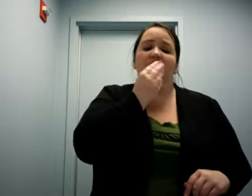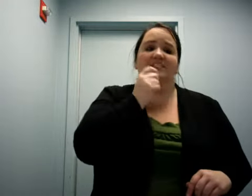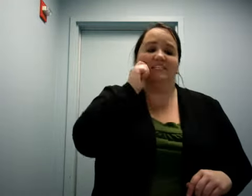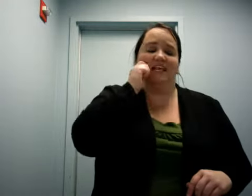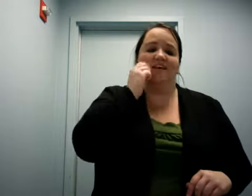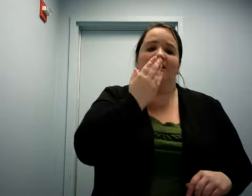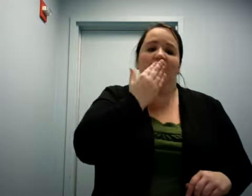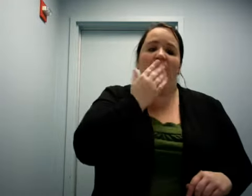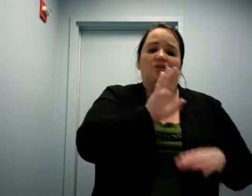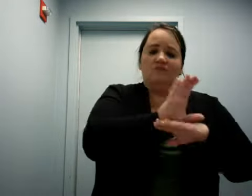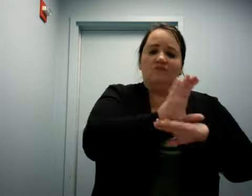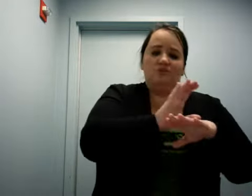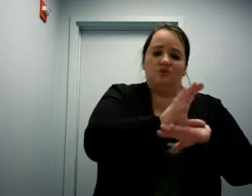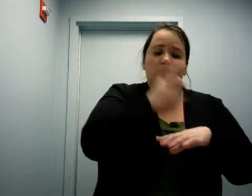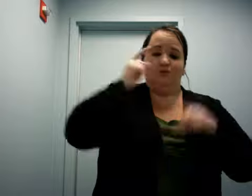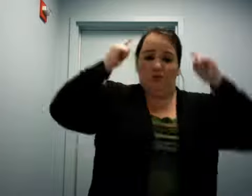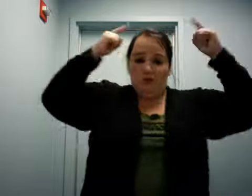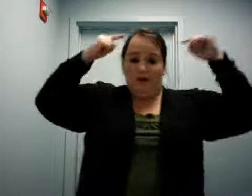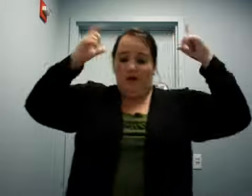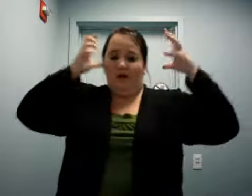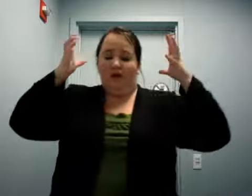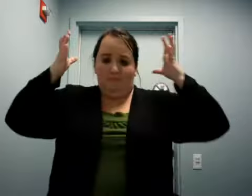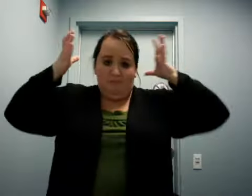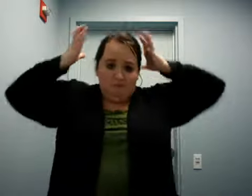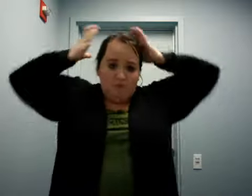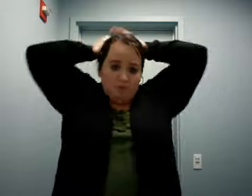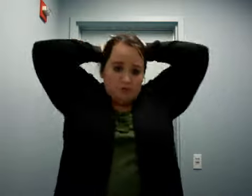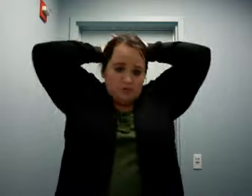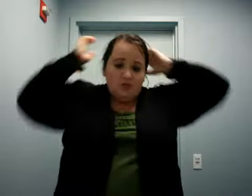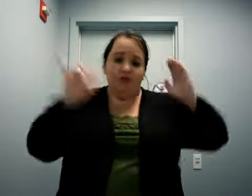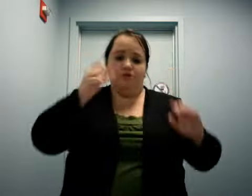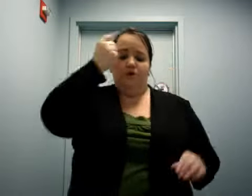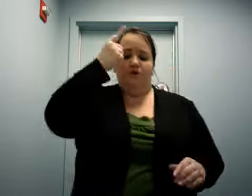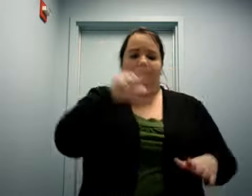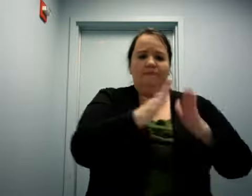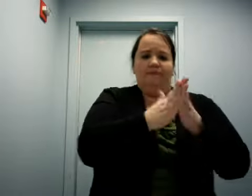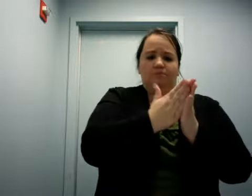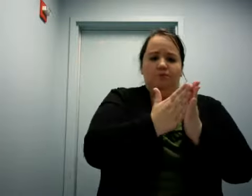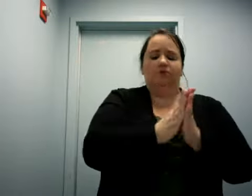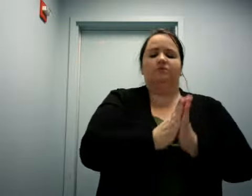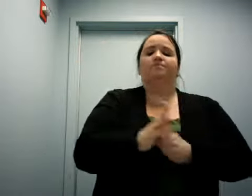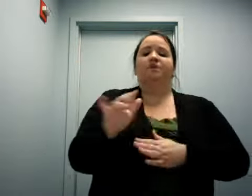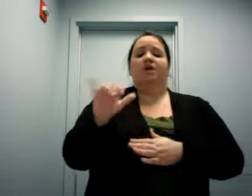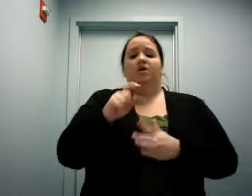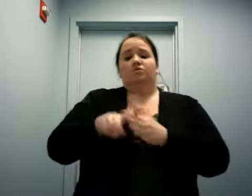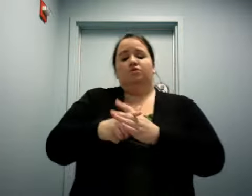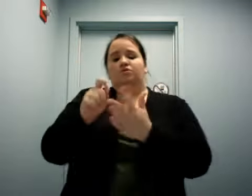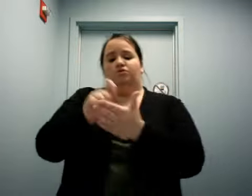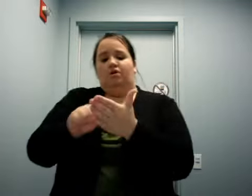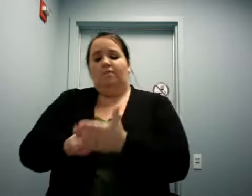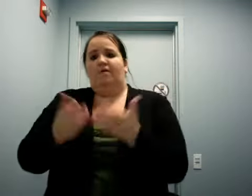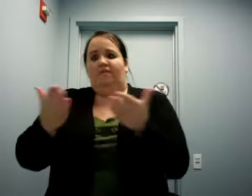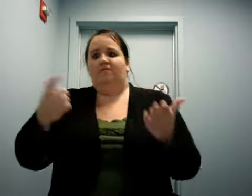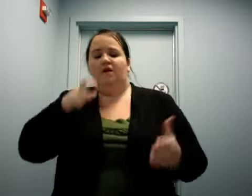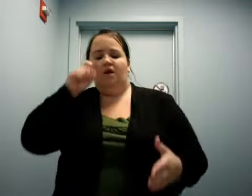form ponytail, could also exist in literature. I started to write about things I recognized. Now I